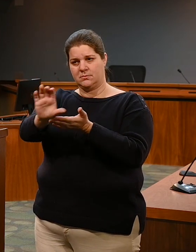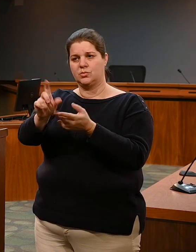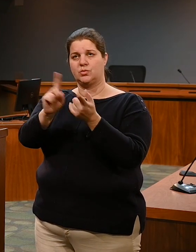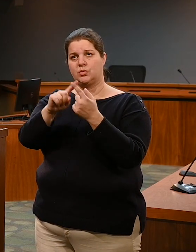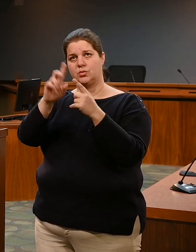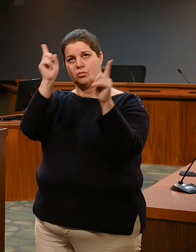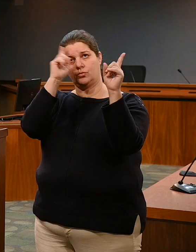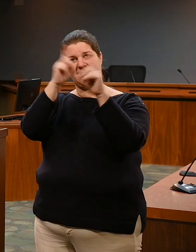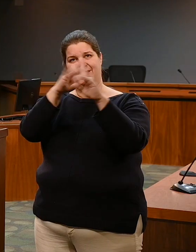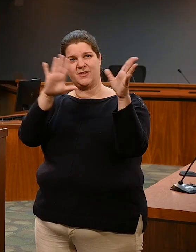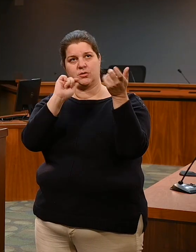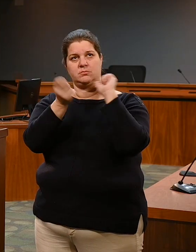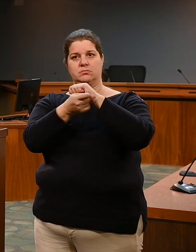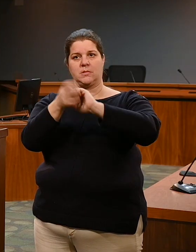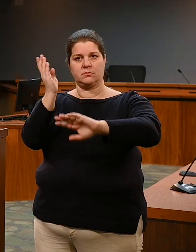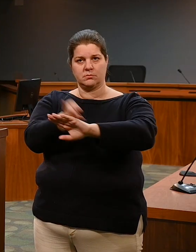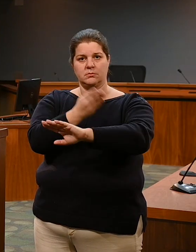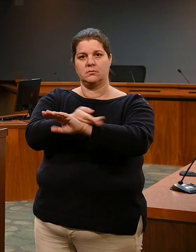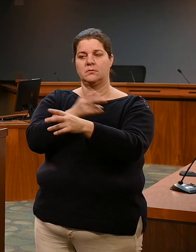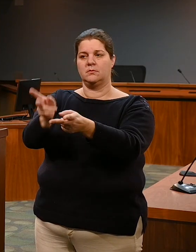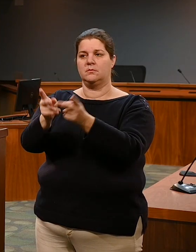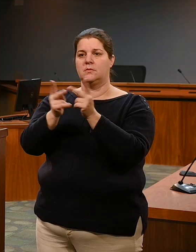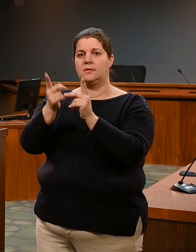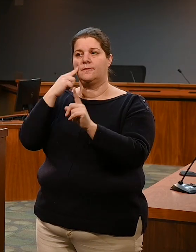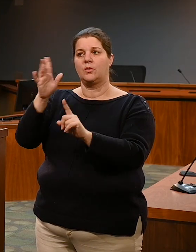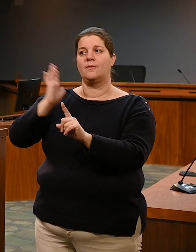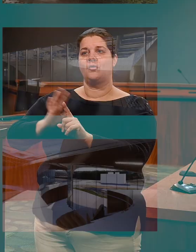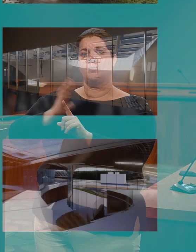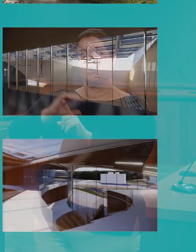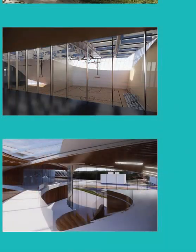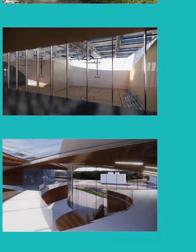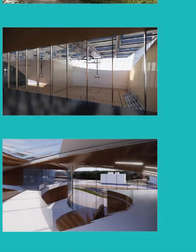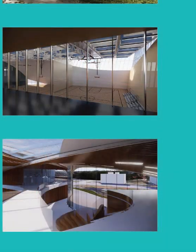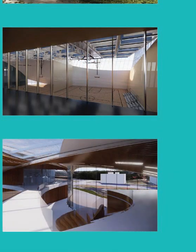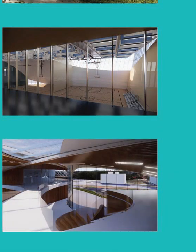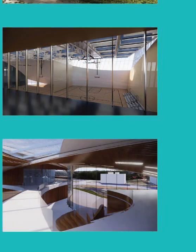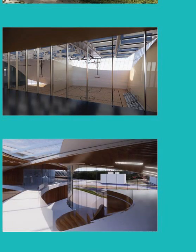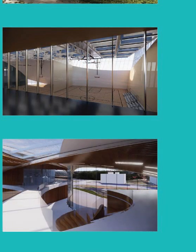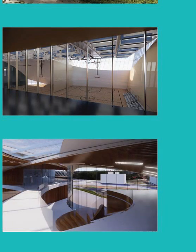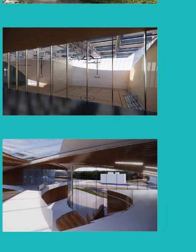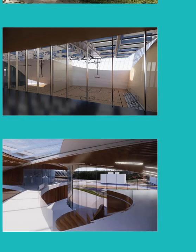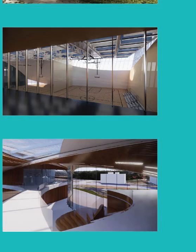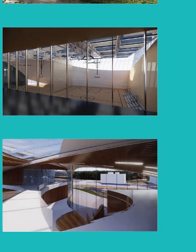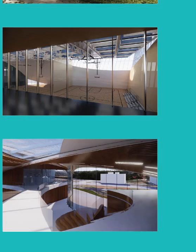re-envisioning and reimagining the site of the former Columbia Flyer building into The